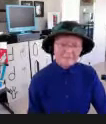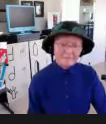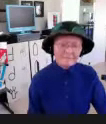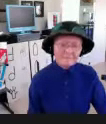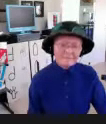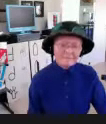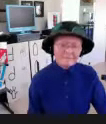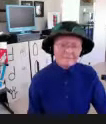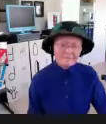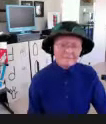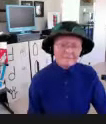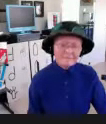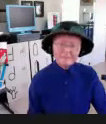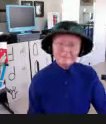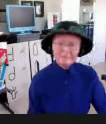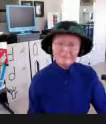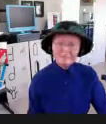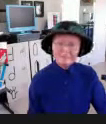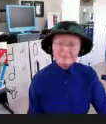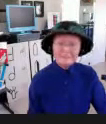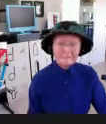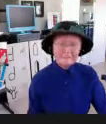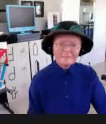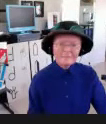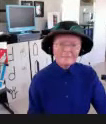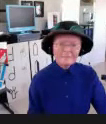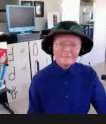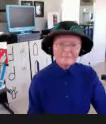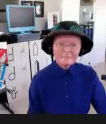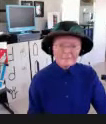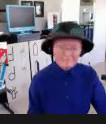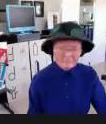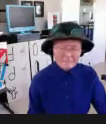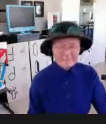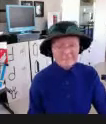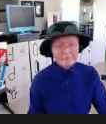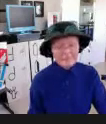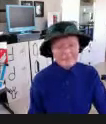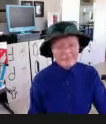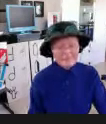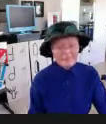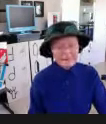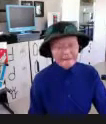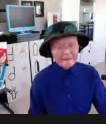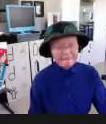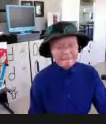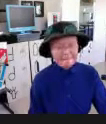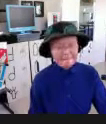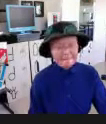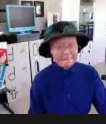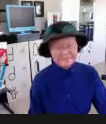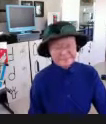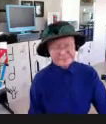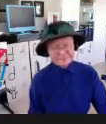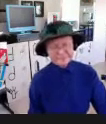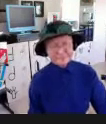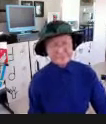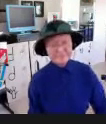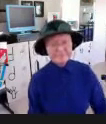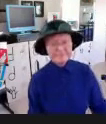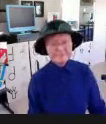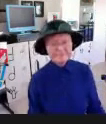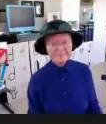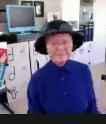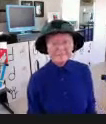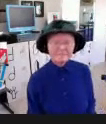that only have 10 signs. They're lovely signs, but there's only 10 of them. And on average, each of these puddles